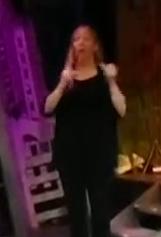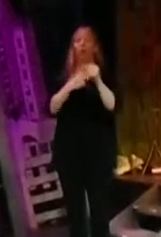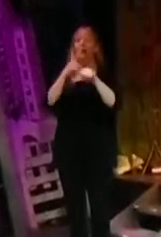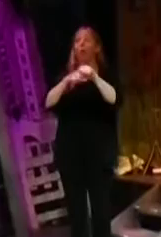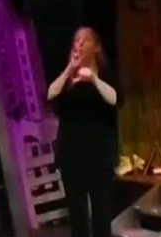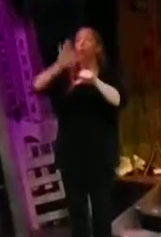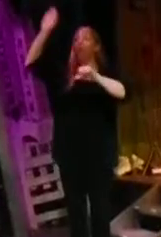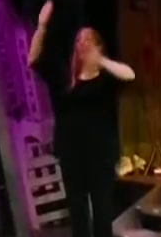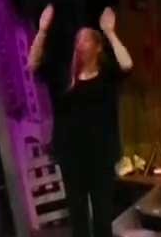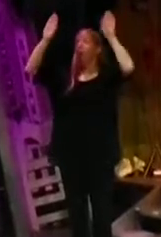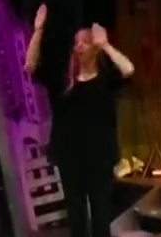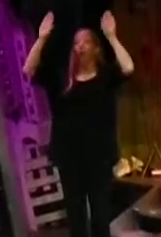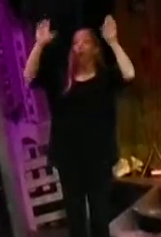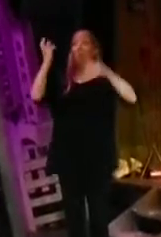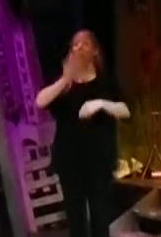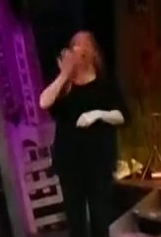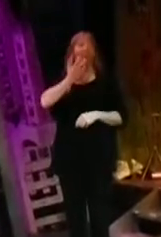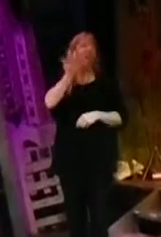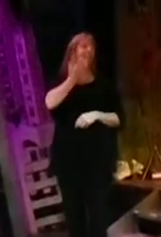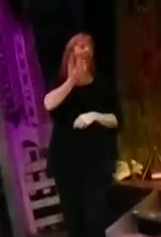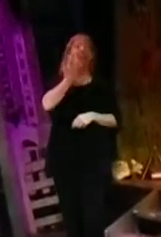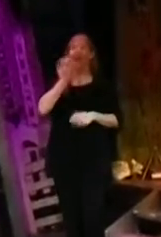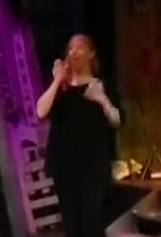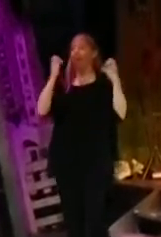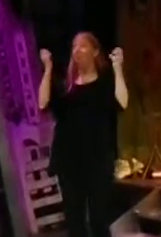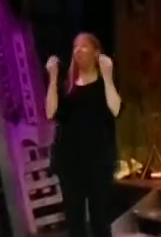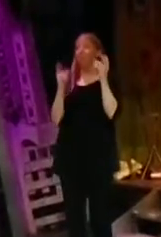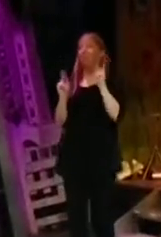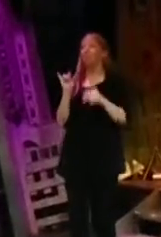timers? Oh, wow.